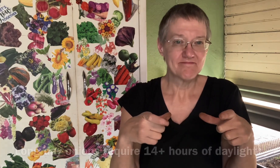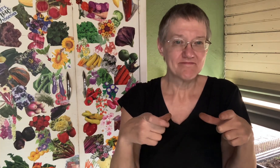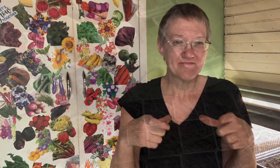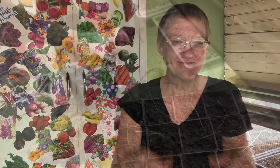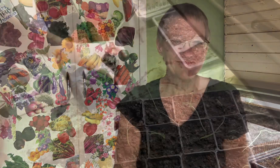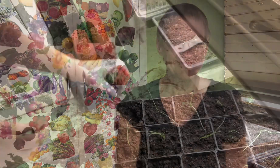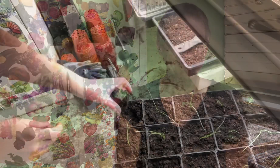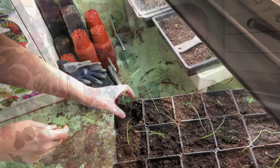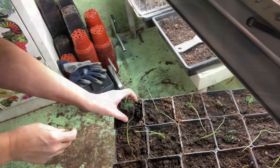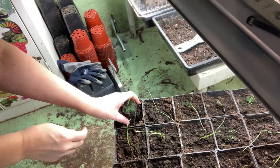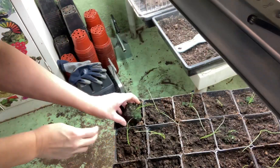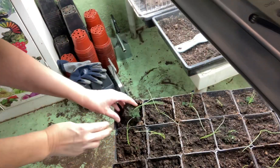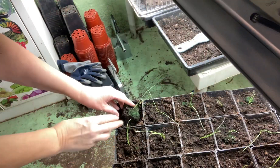bulbs.